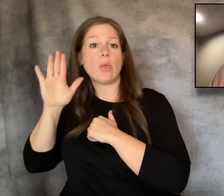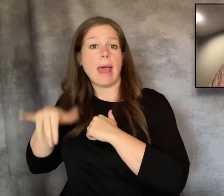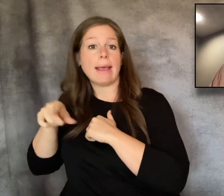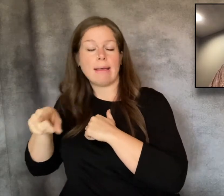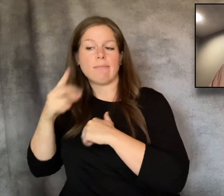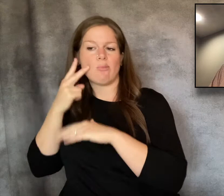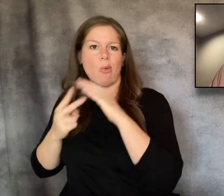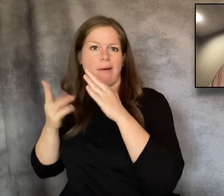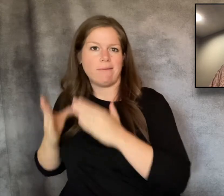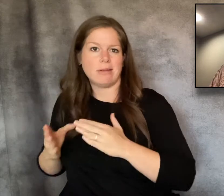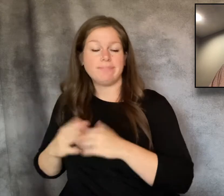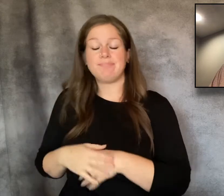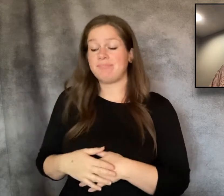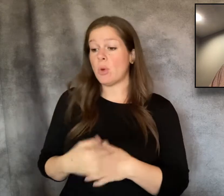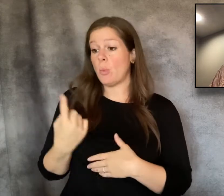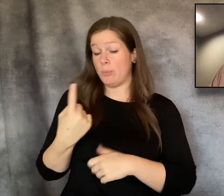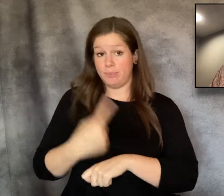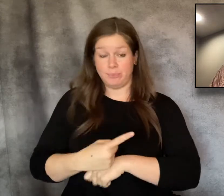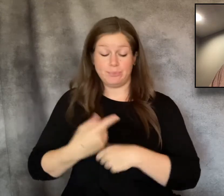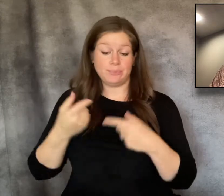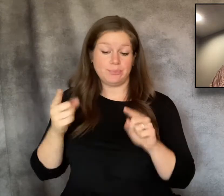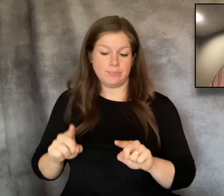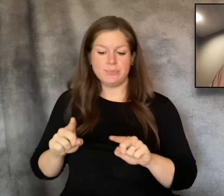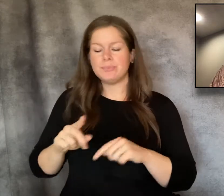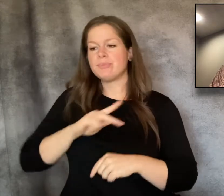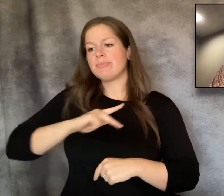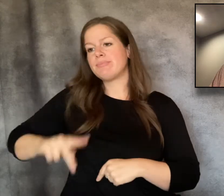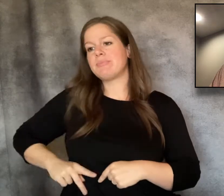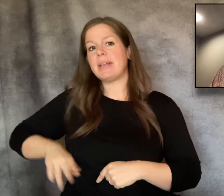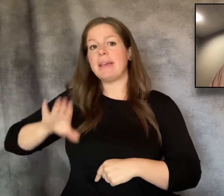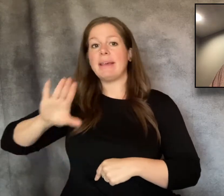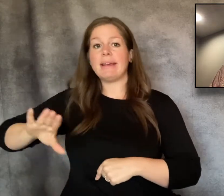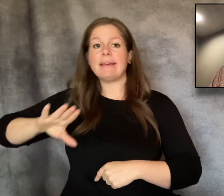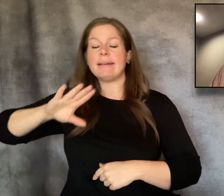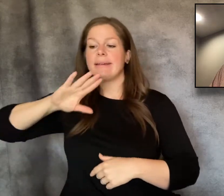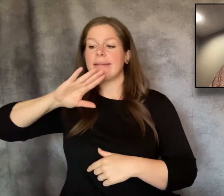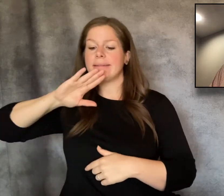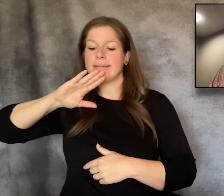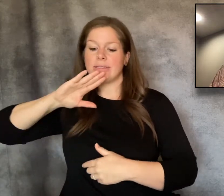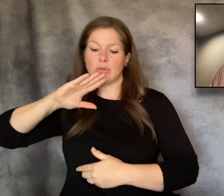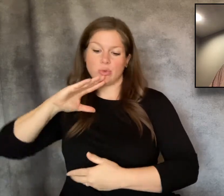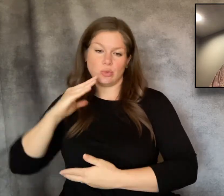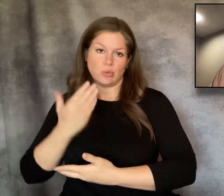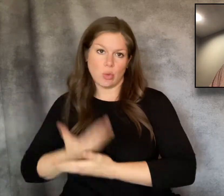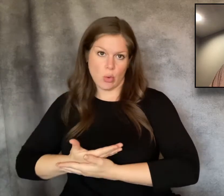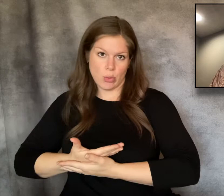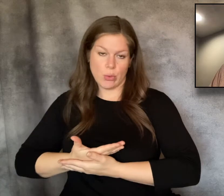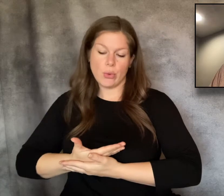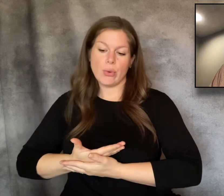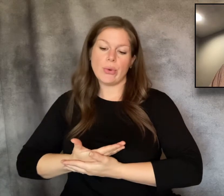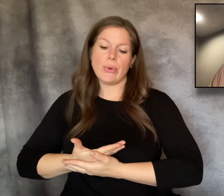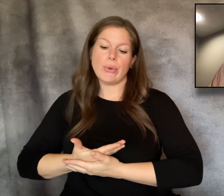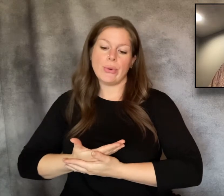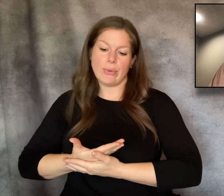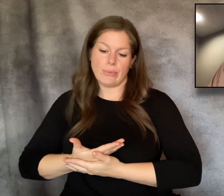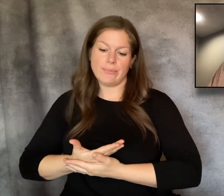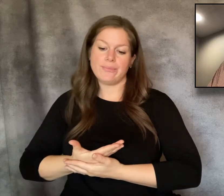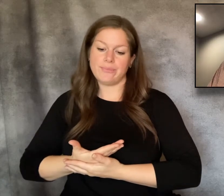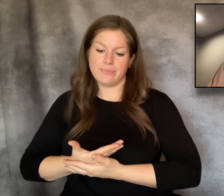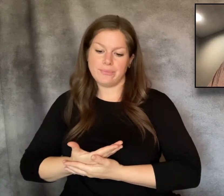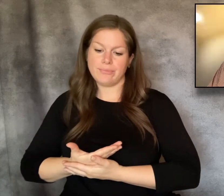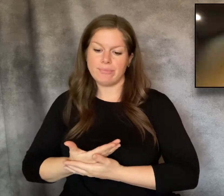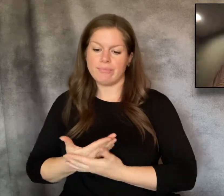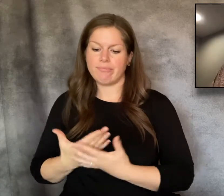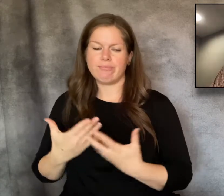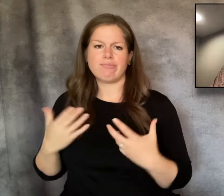an oath to give her whatever she might ask. Prompted by her mother, she said, "Give me the head of John the Baptist here on a platter," which,